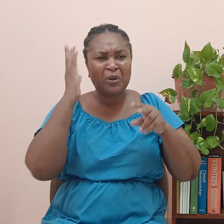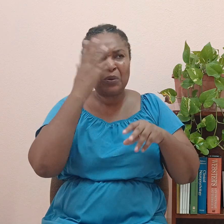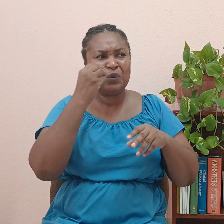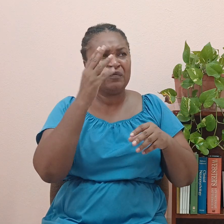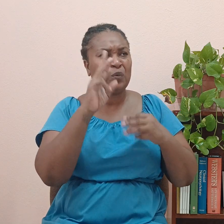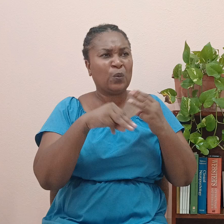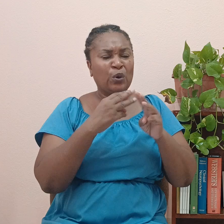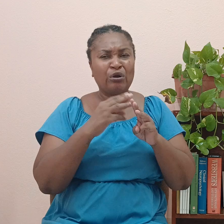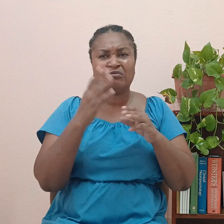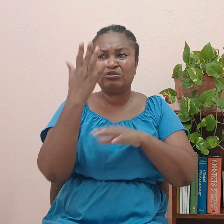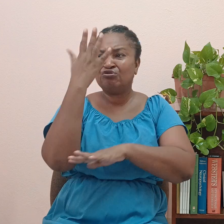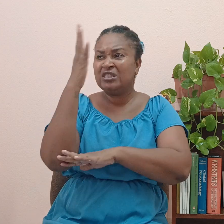mountains,